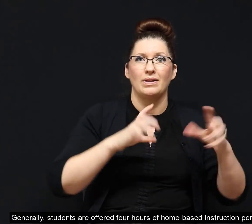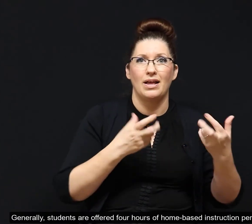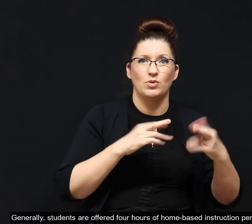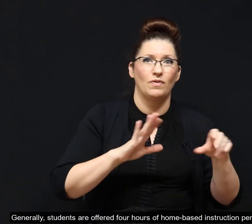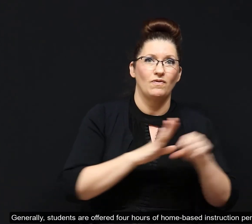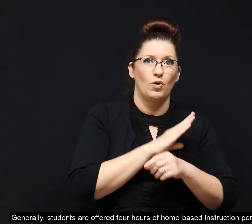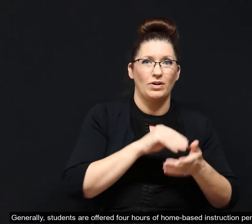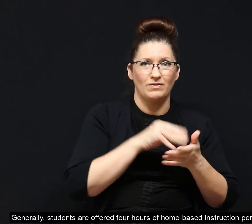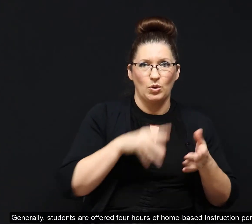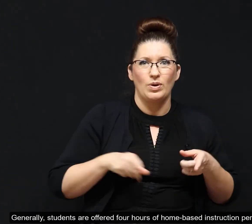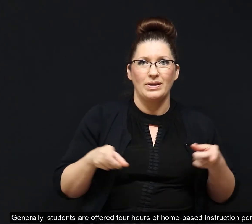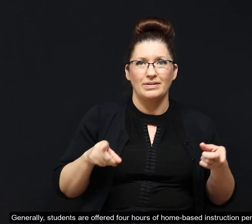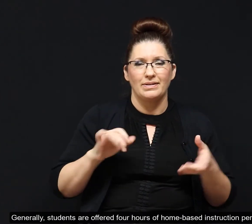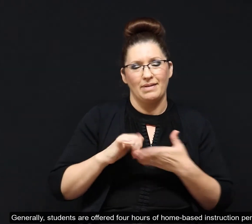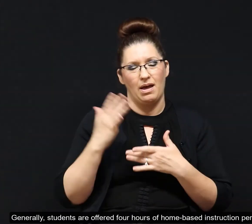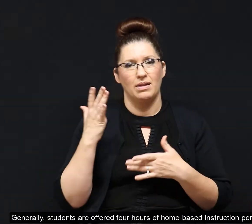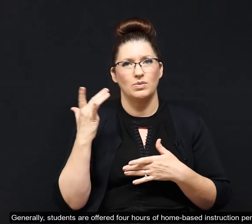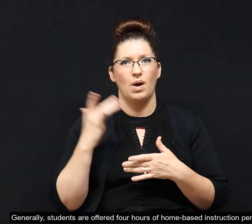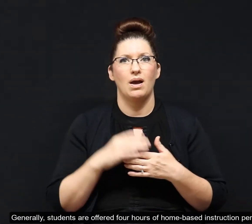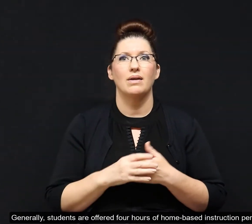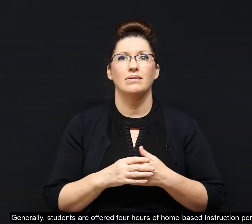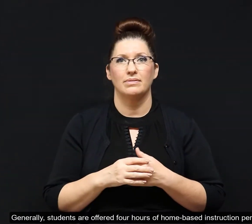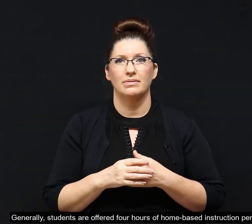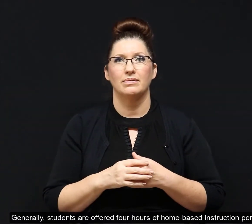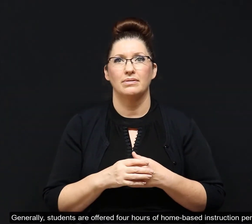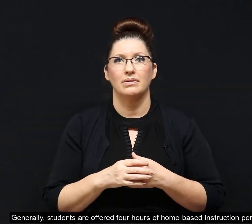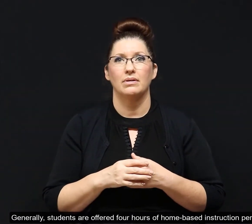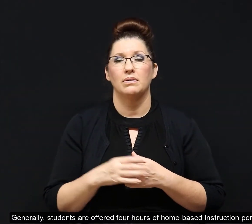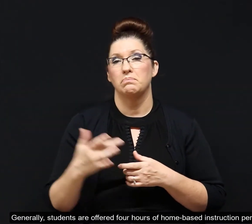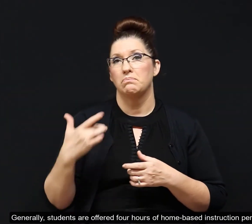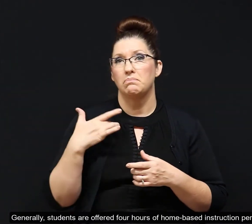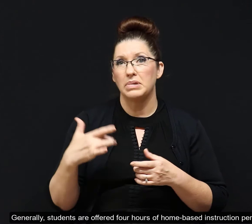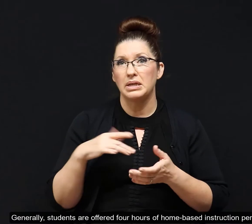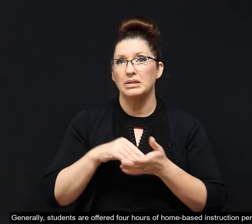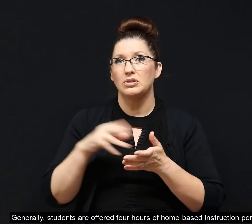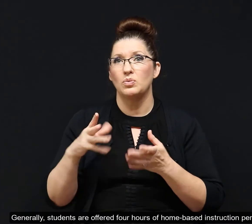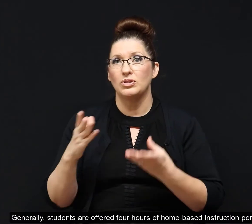Generally, students are offered 4 hours of home-based instruction per week.